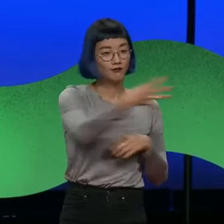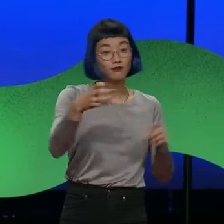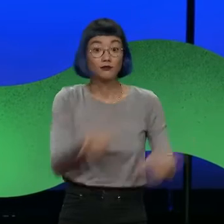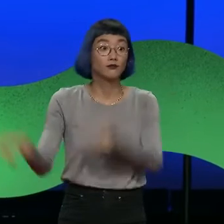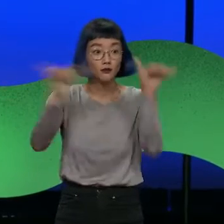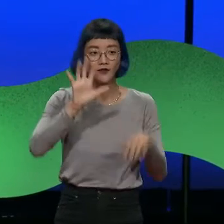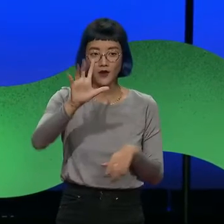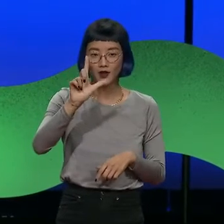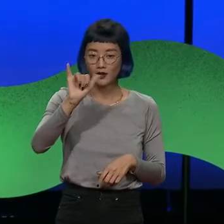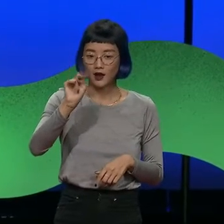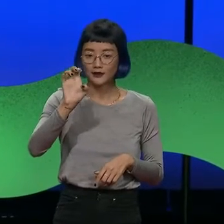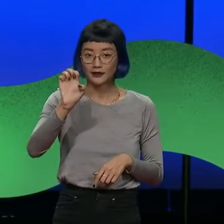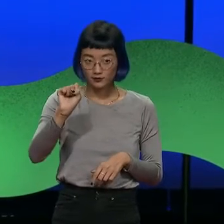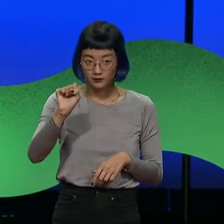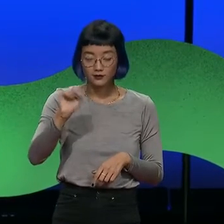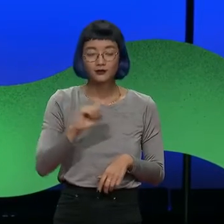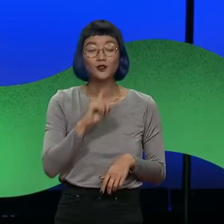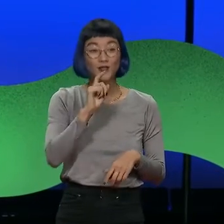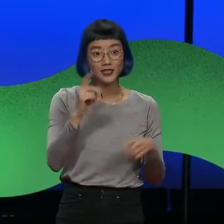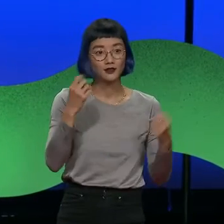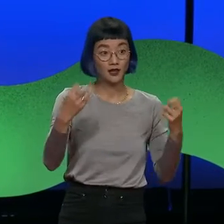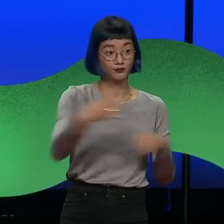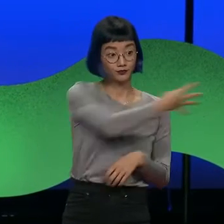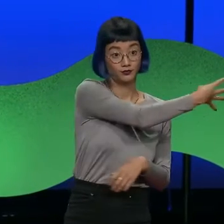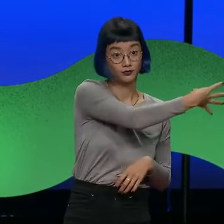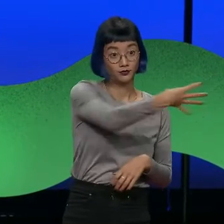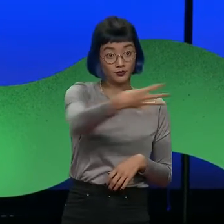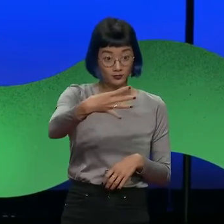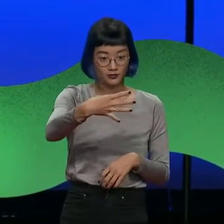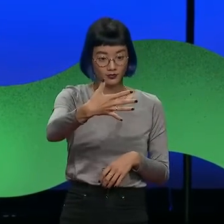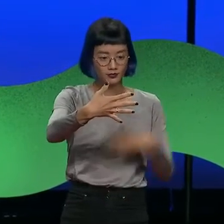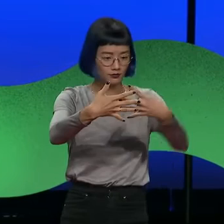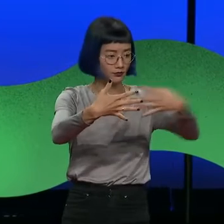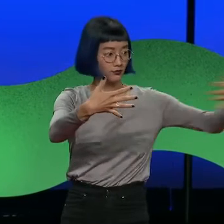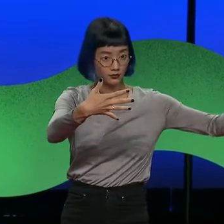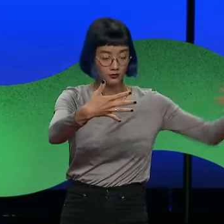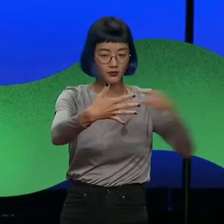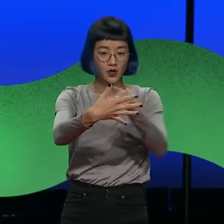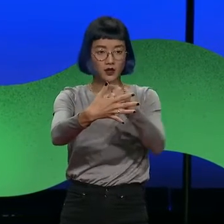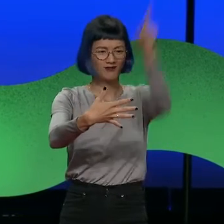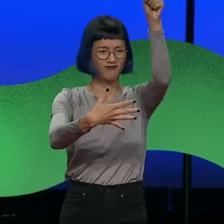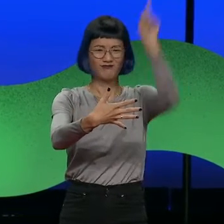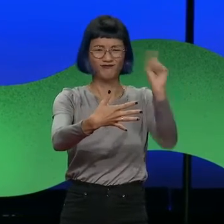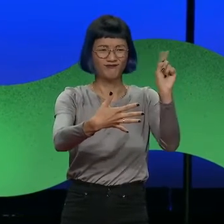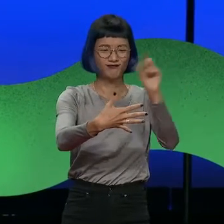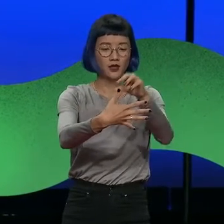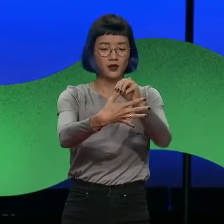This is a sign for staff in ASL. The typical staff contains 5 lines. Yet for me, signing it with my